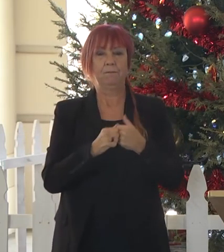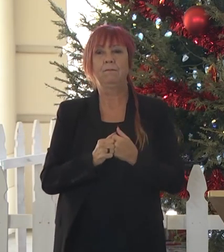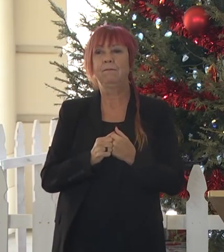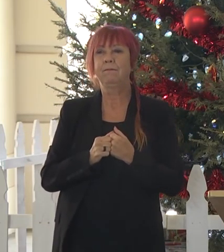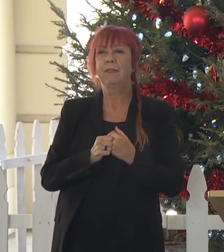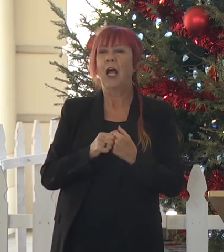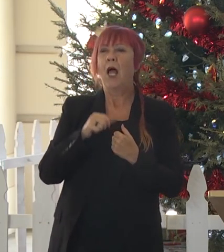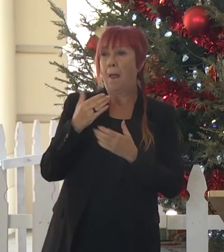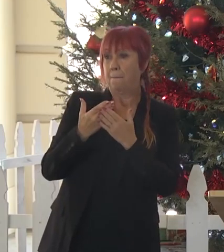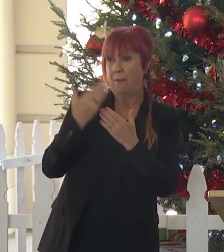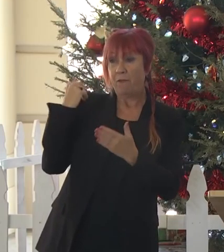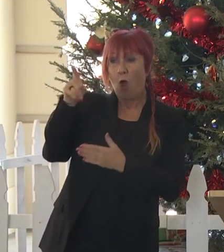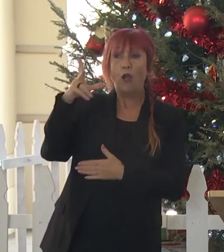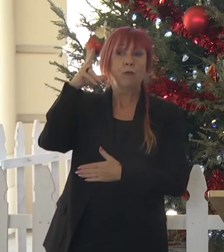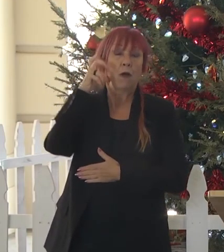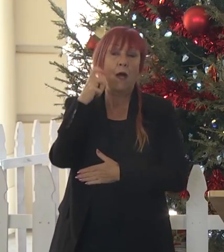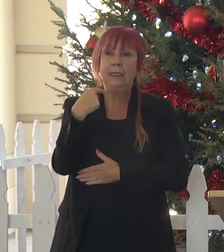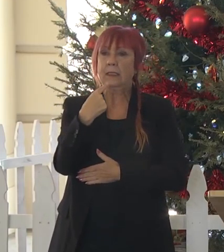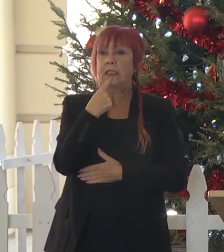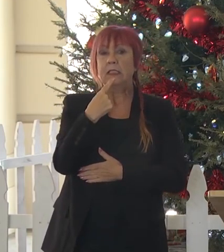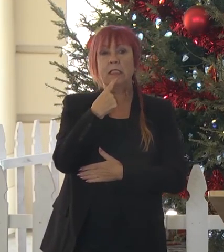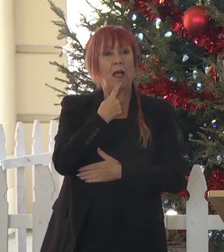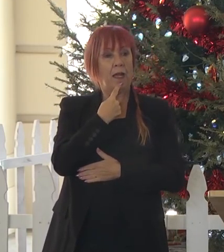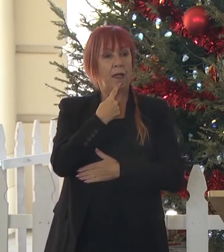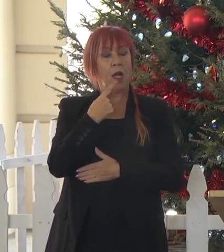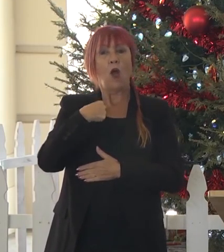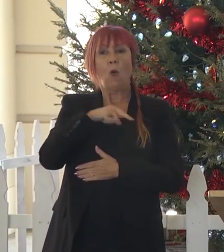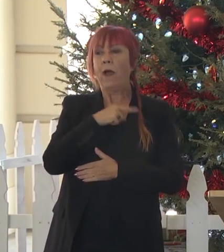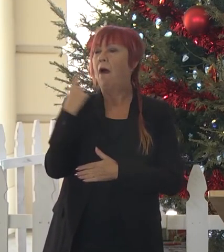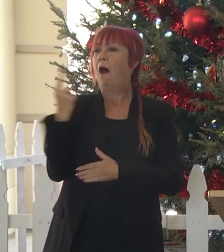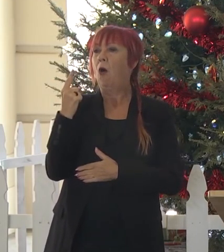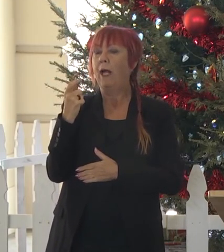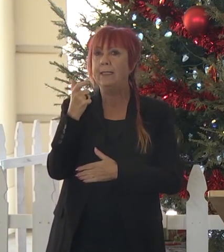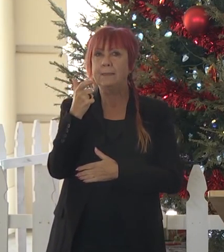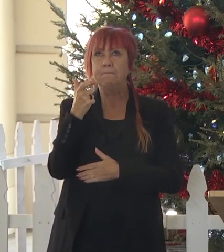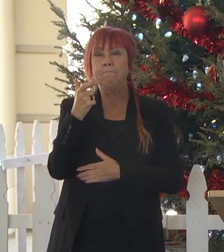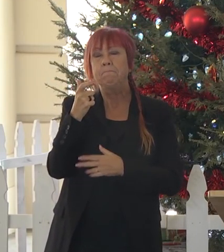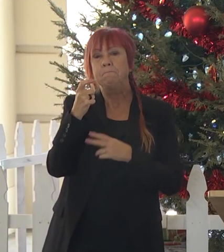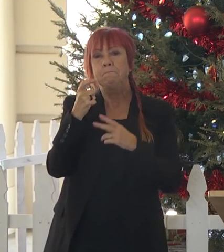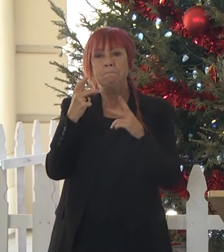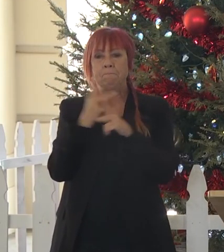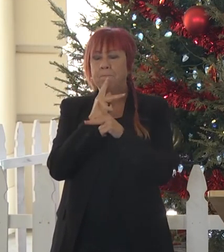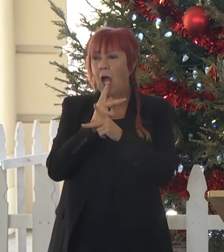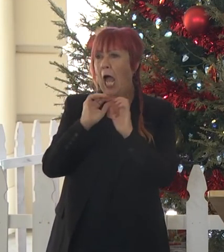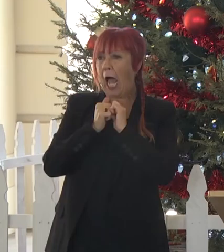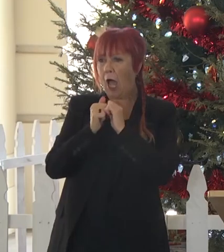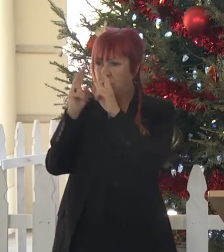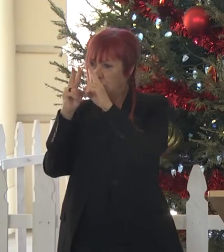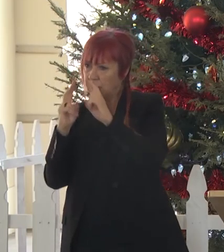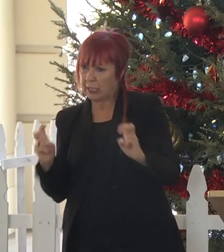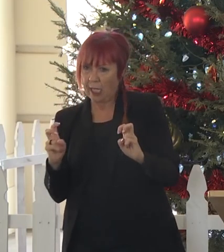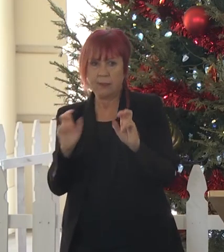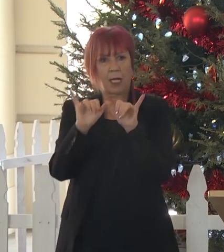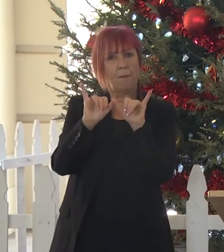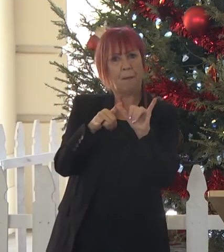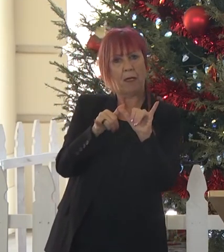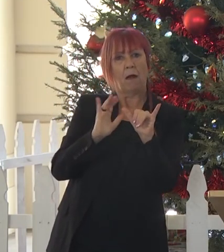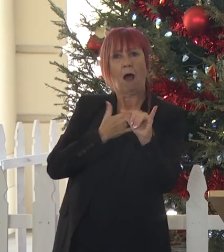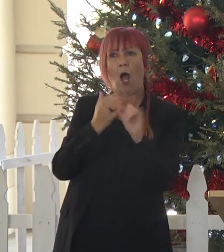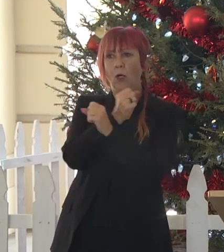you've heard mentioned earlier, we are always looking at how to assess and measure our